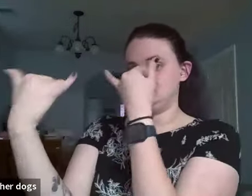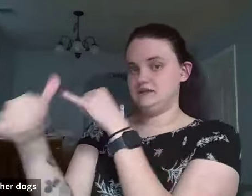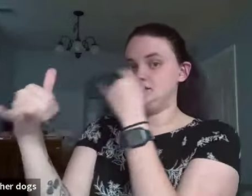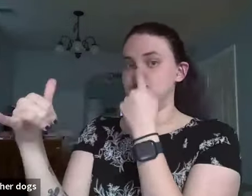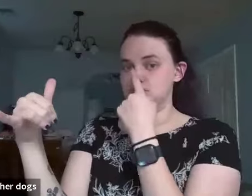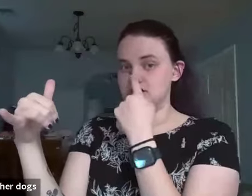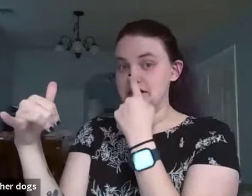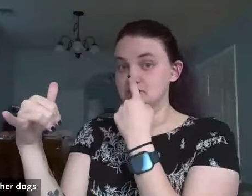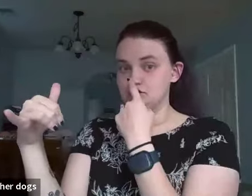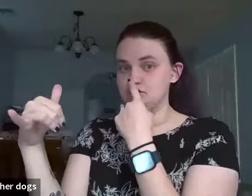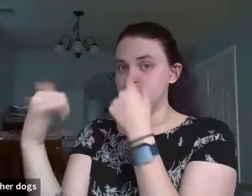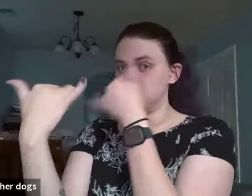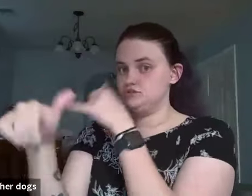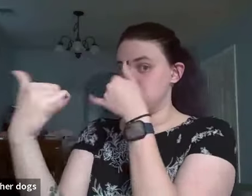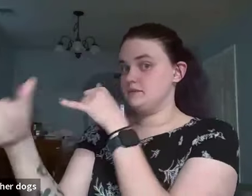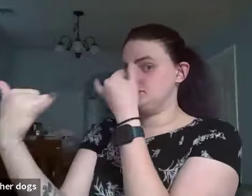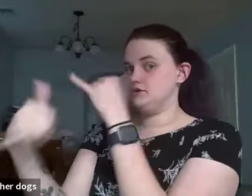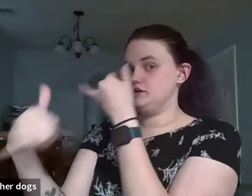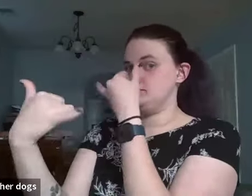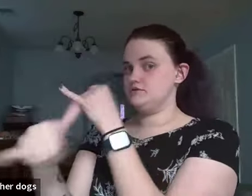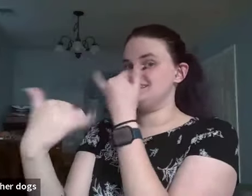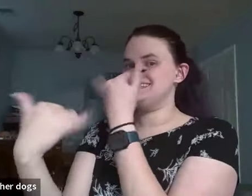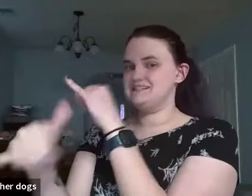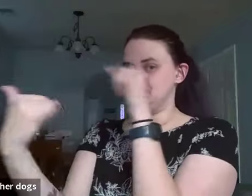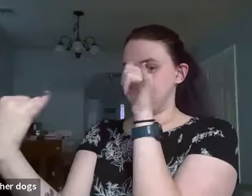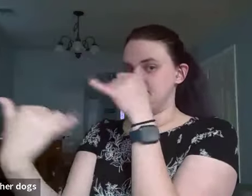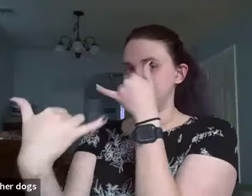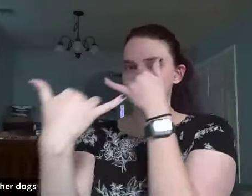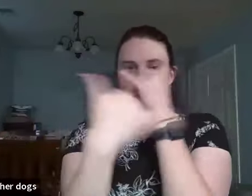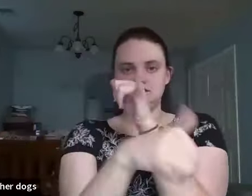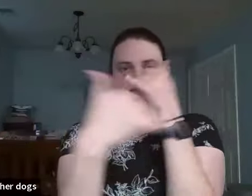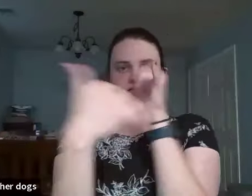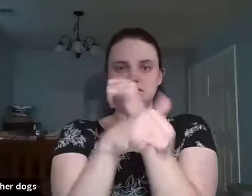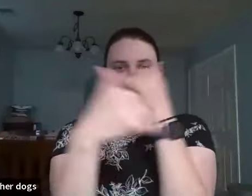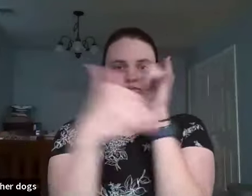silly. And you do it near your nose. So you do want to make sure you're near your nose. Silly, silly.